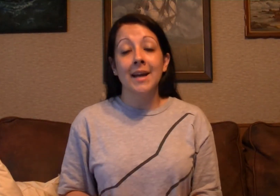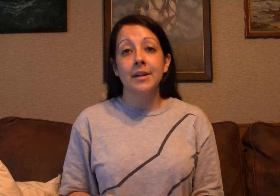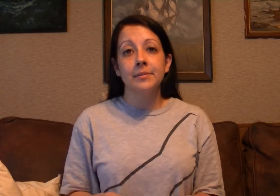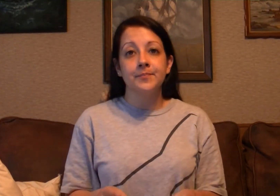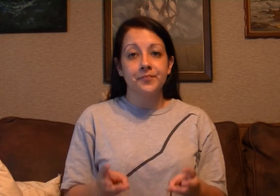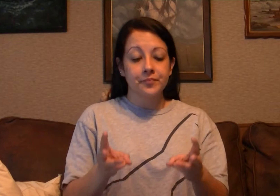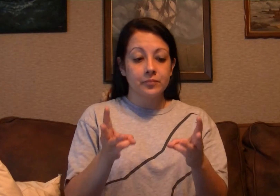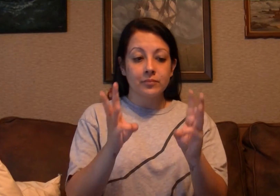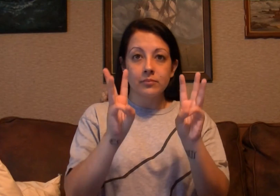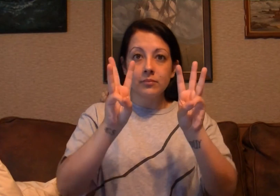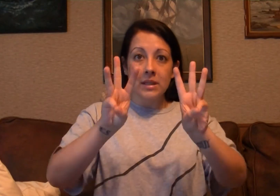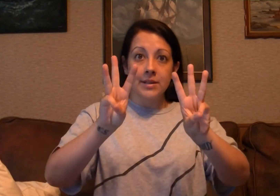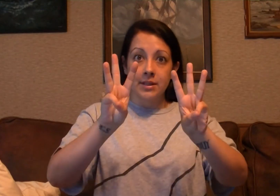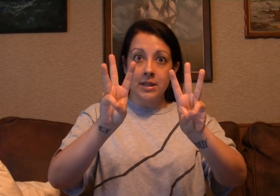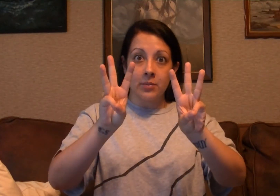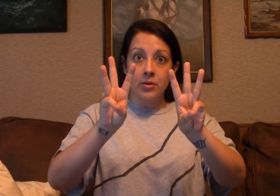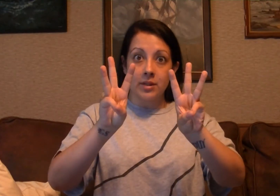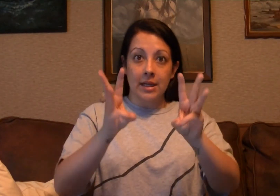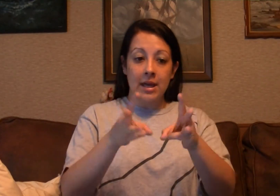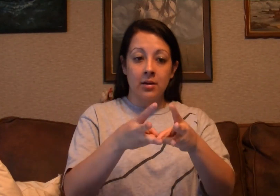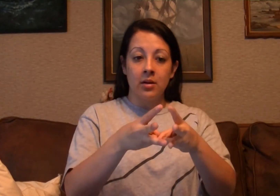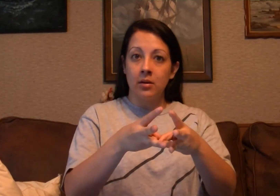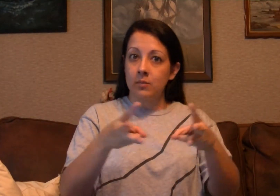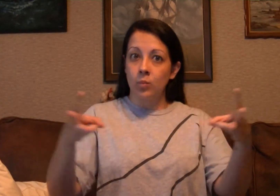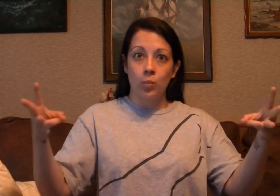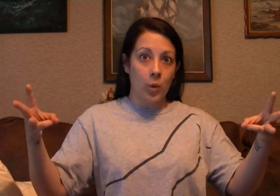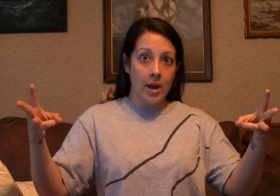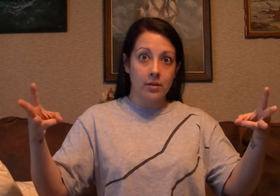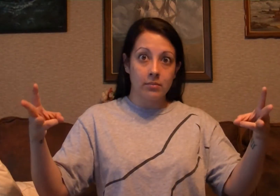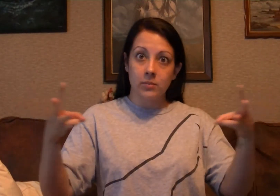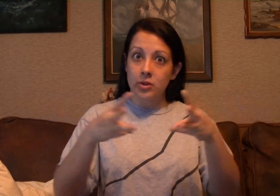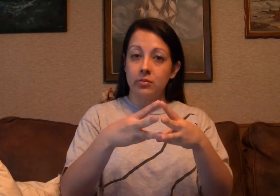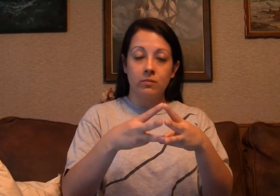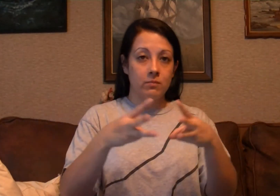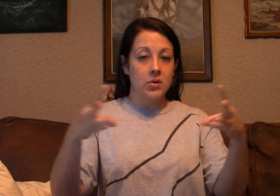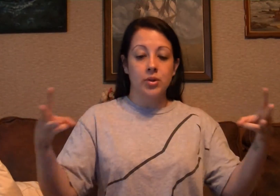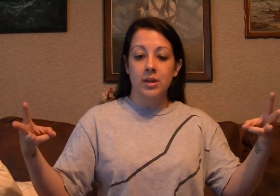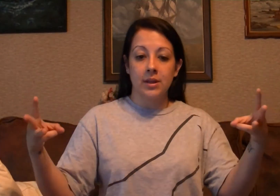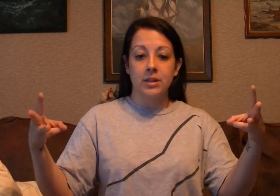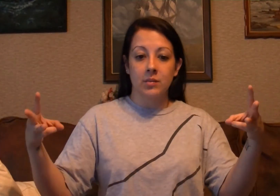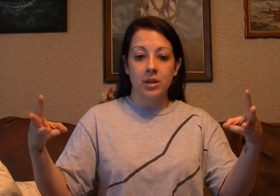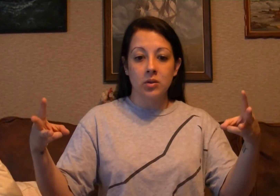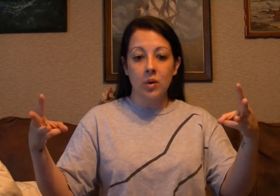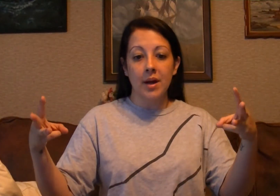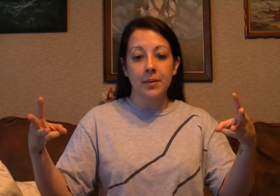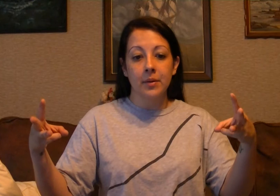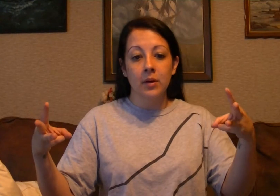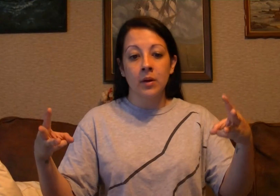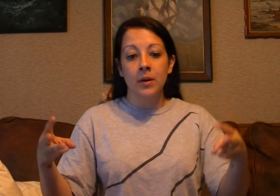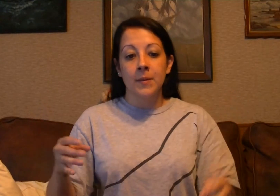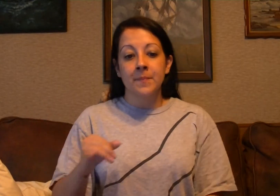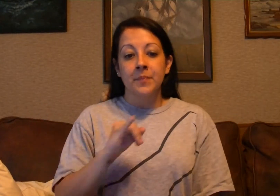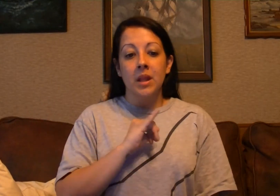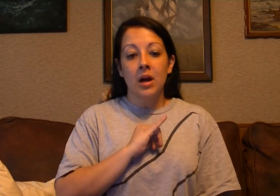Wide is W's again. Wide. Just motioning that something is wide.